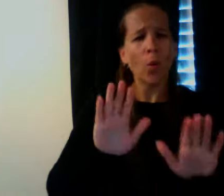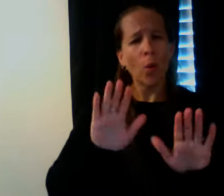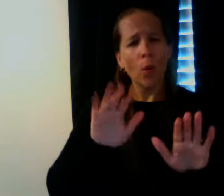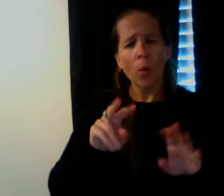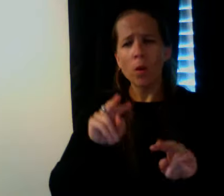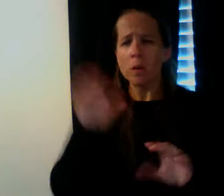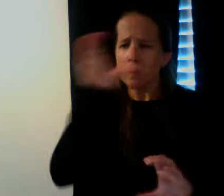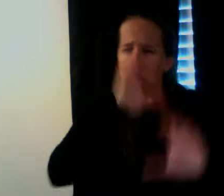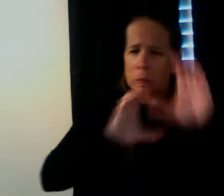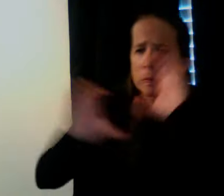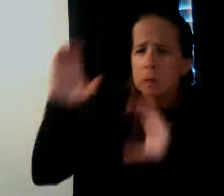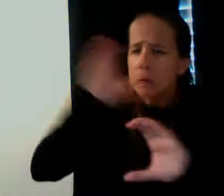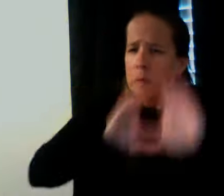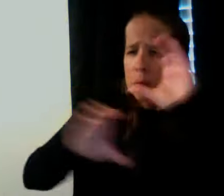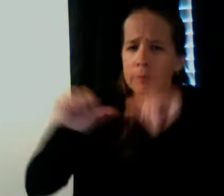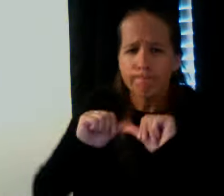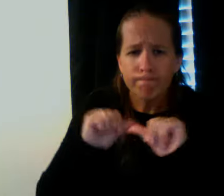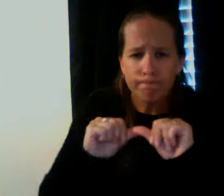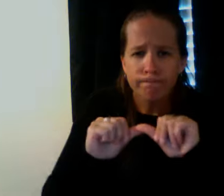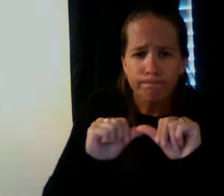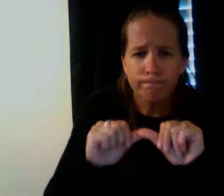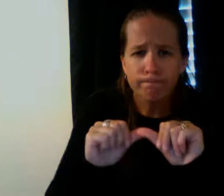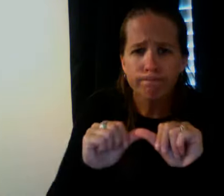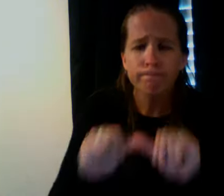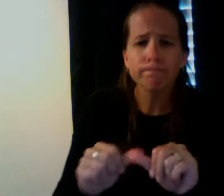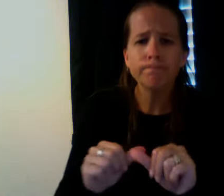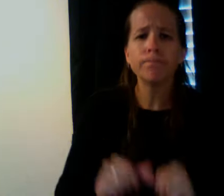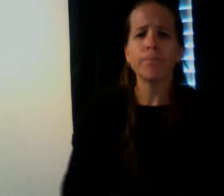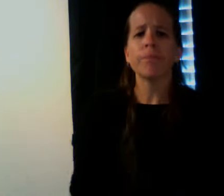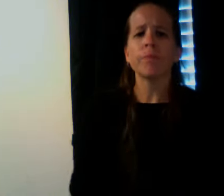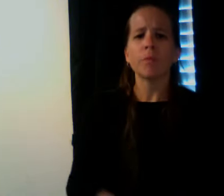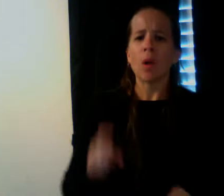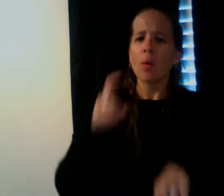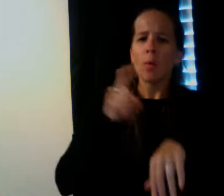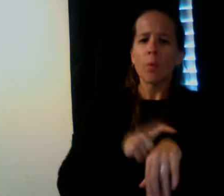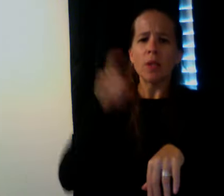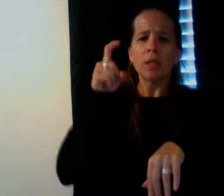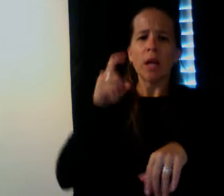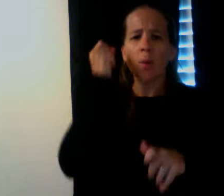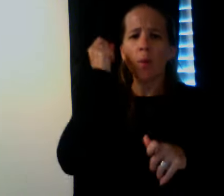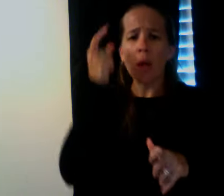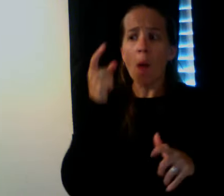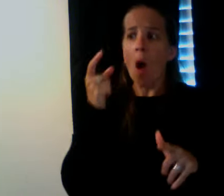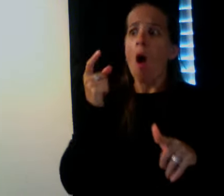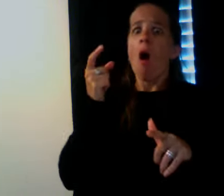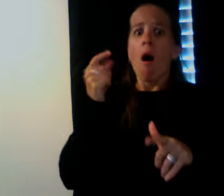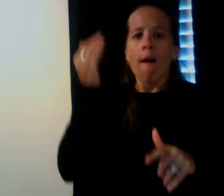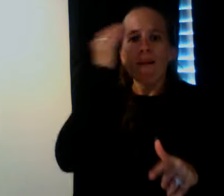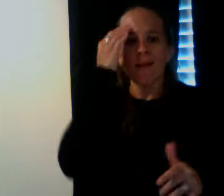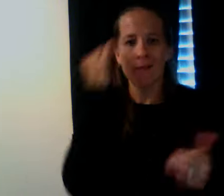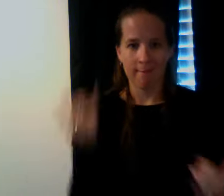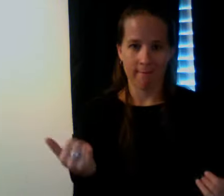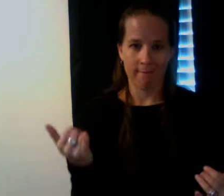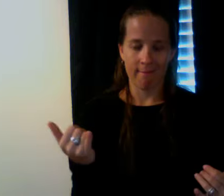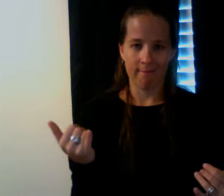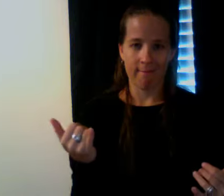matters of the heart, you'll know when you find it. And like any great relationship, it just gets better and better as the years roll on. So